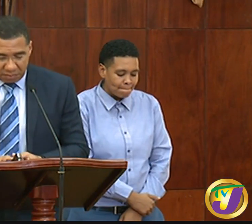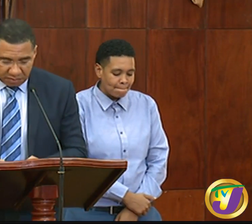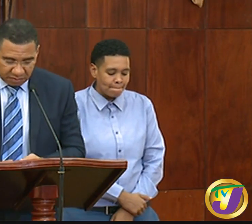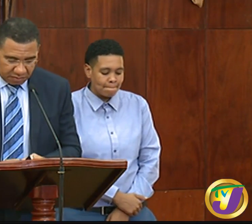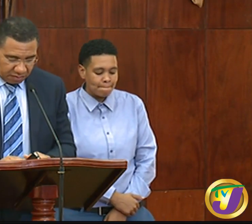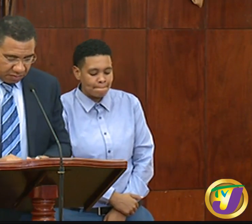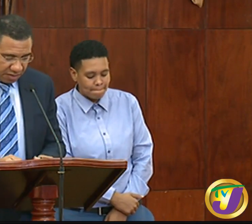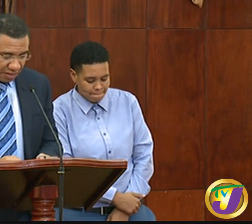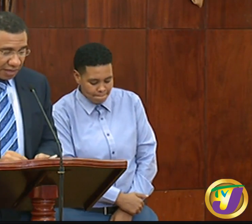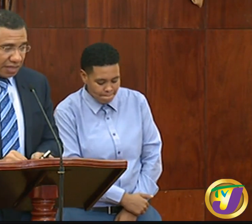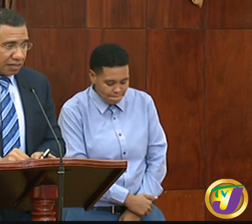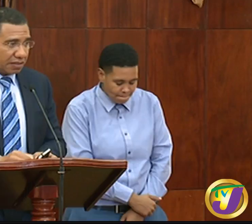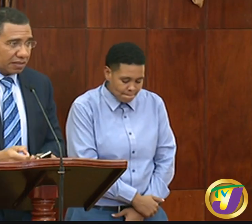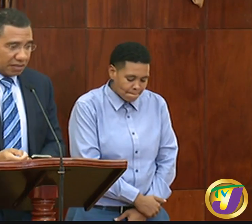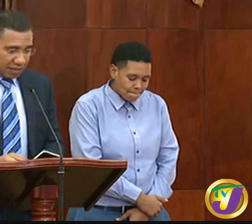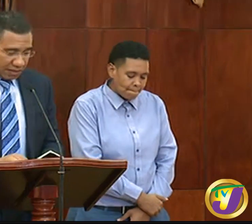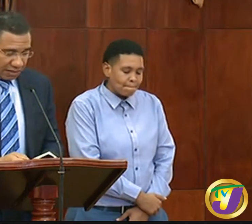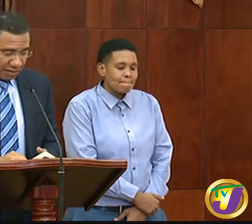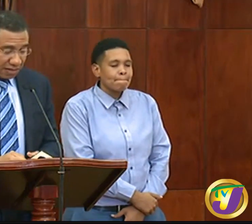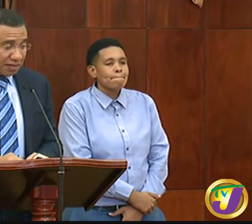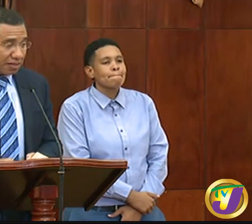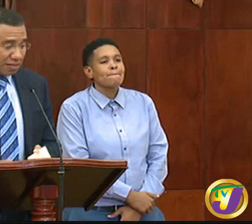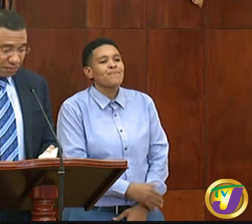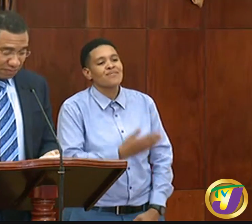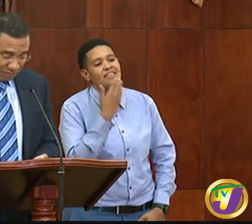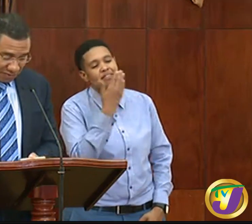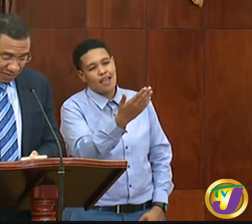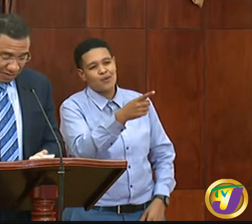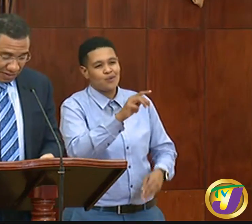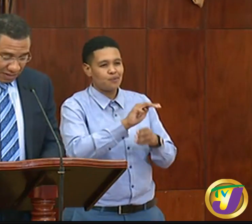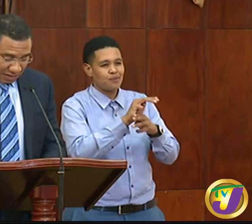Thank you, Minister Clark.